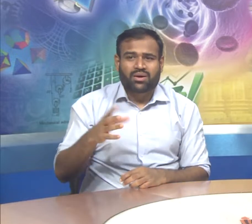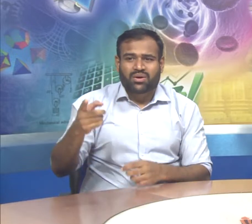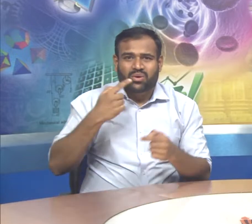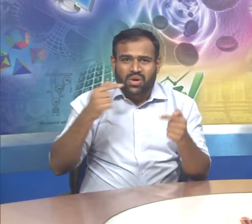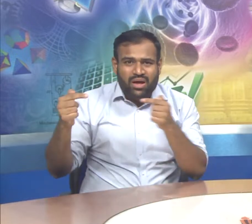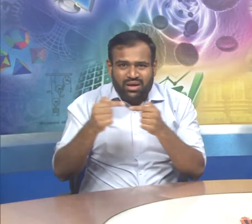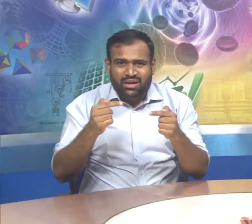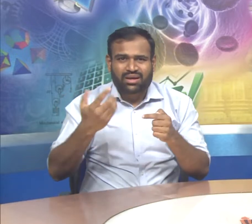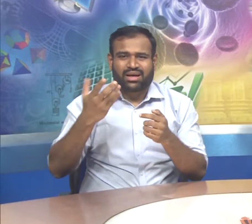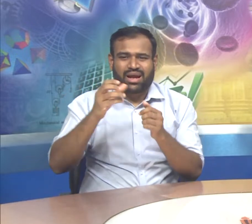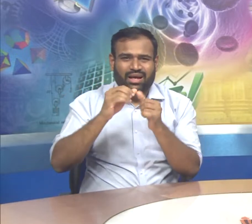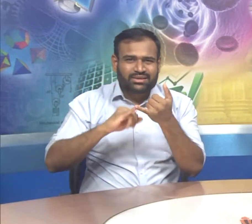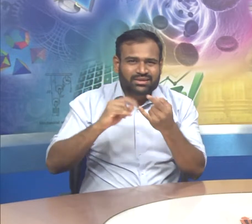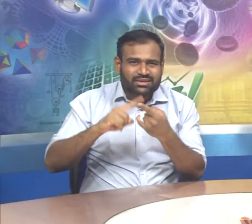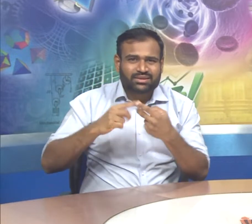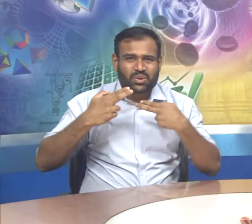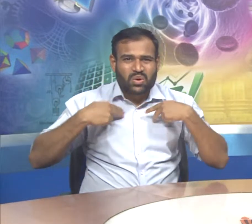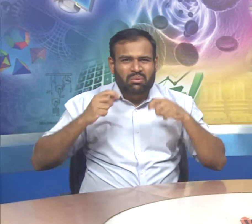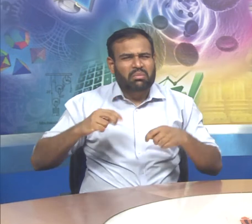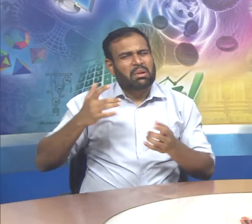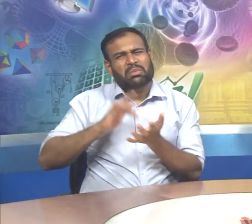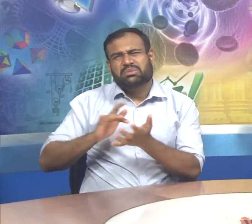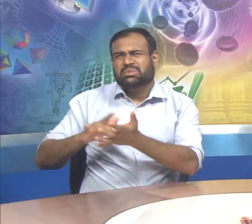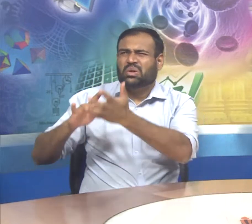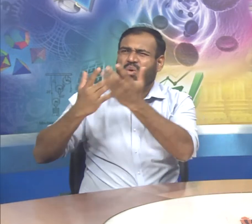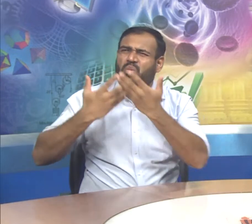It has two implications.